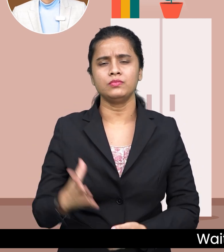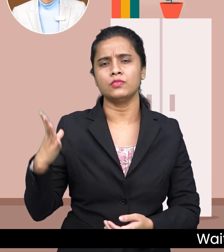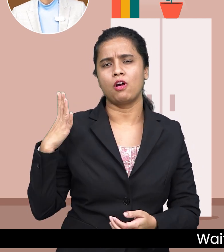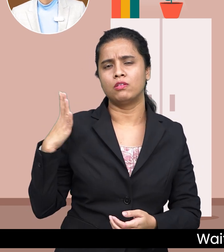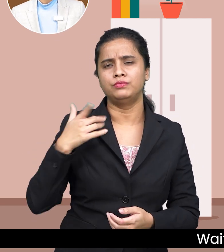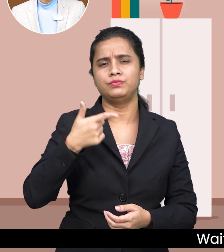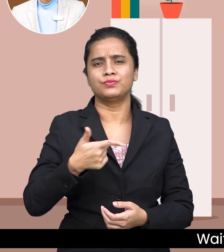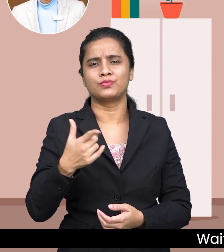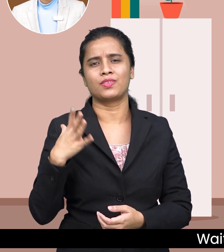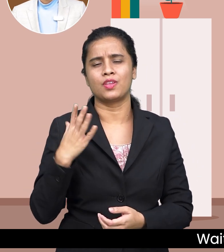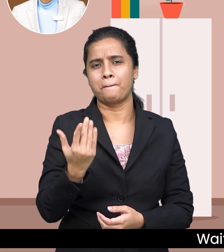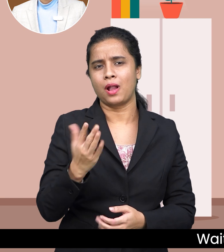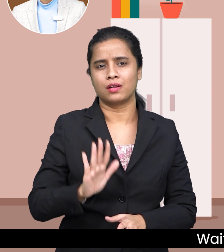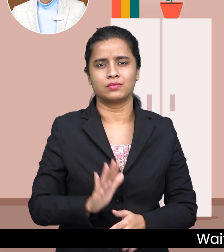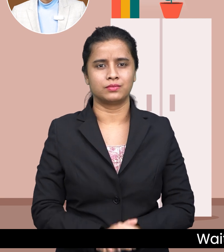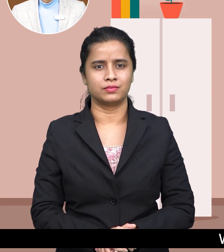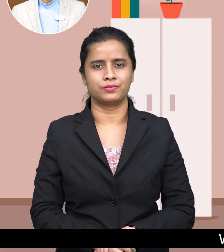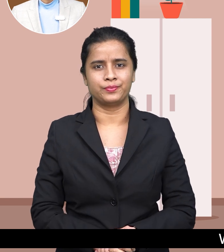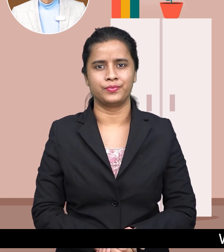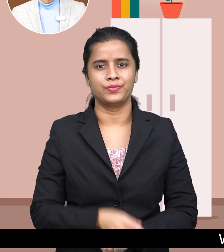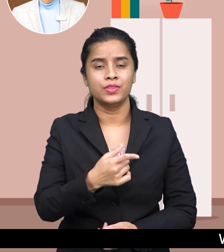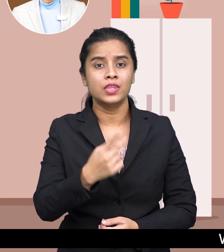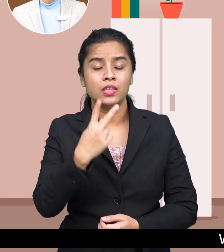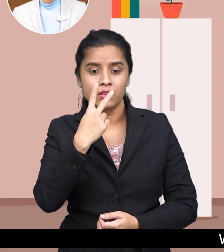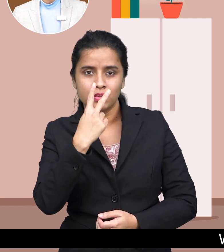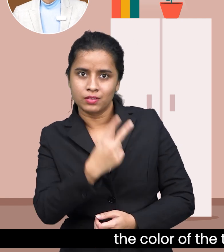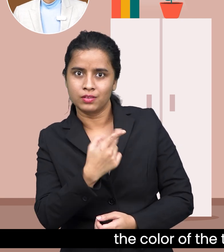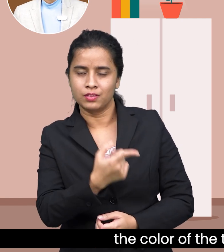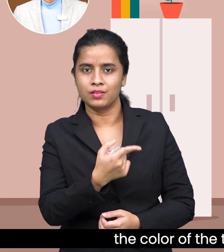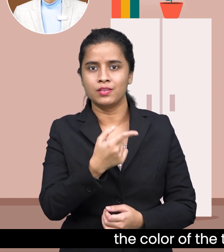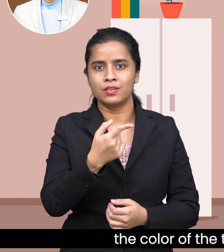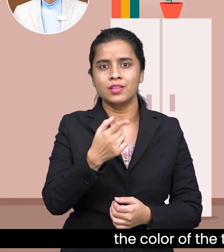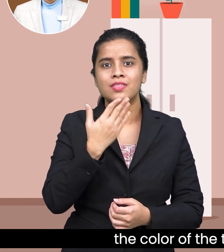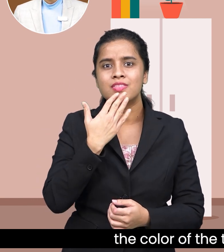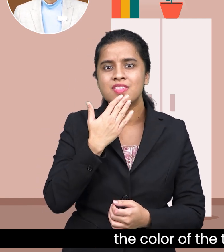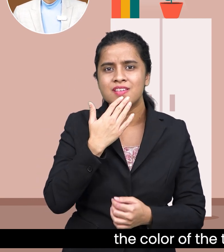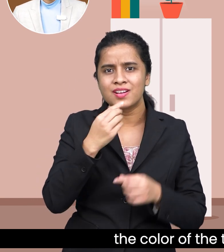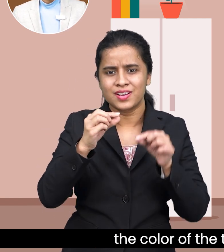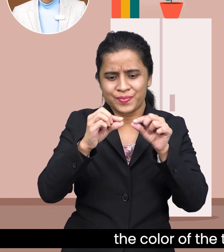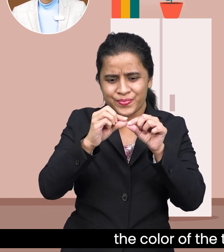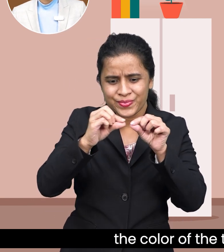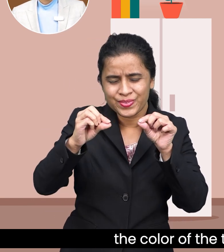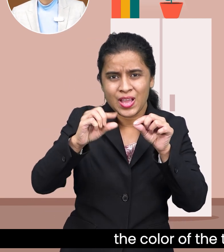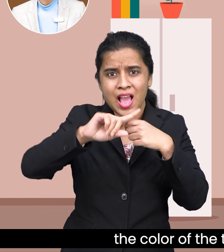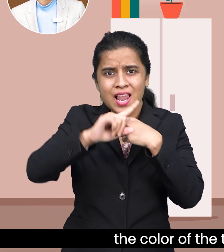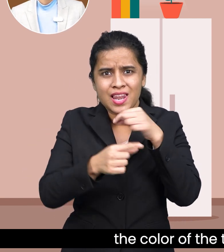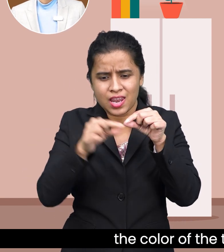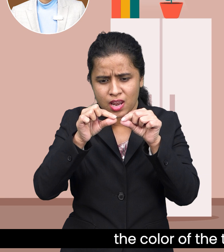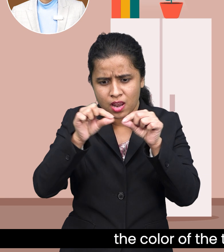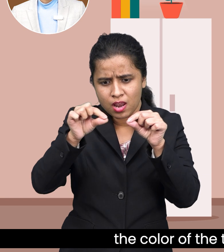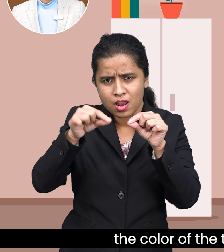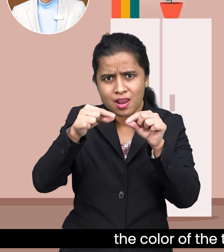Wait for a few minutes. We observe that the color of the tip of the blade changes to